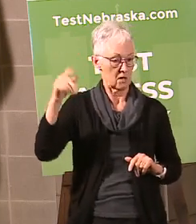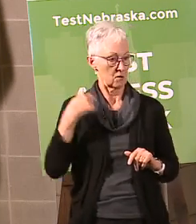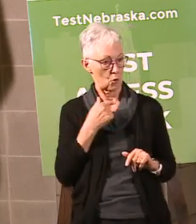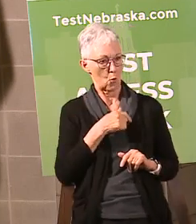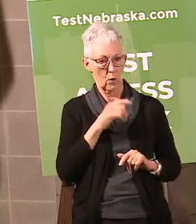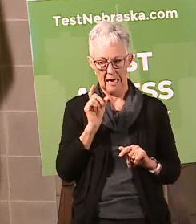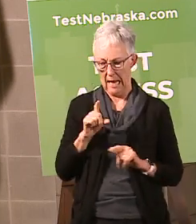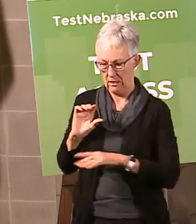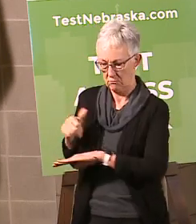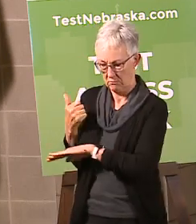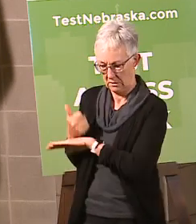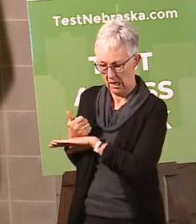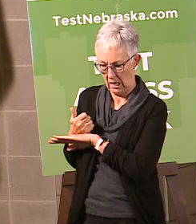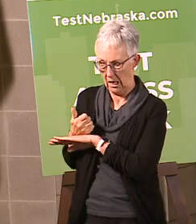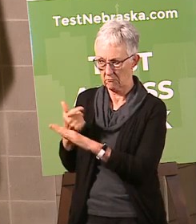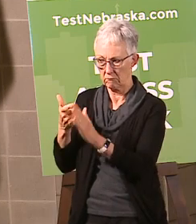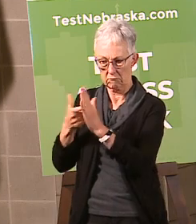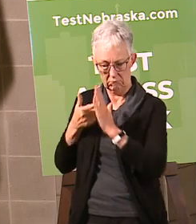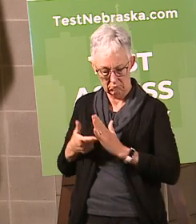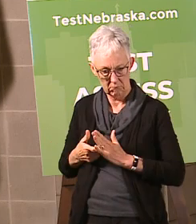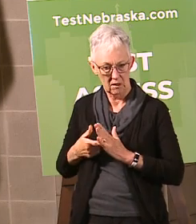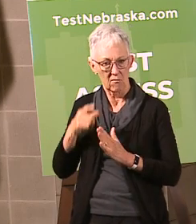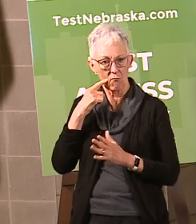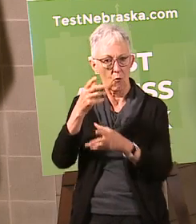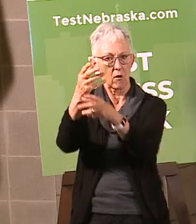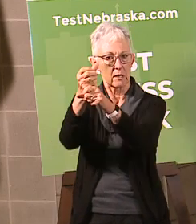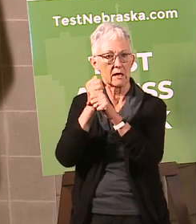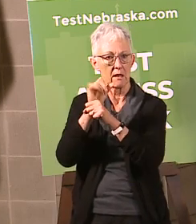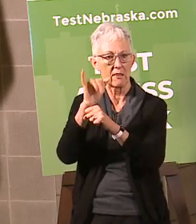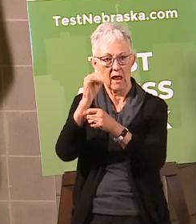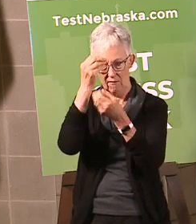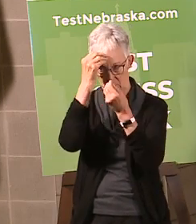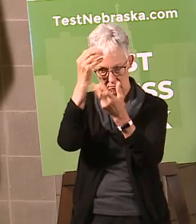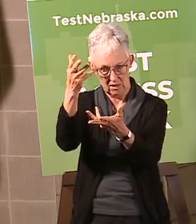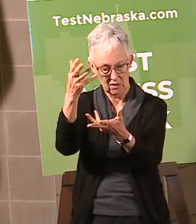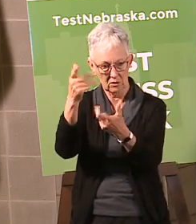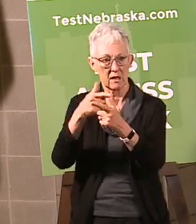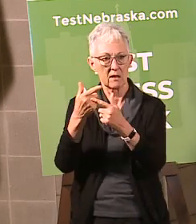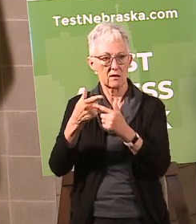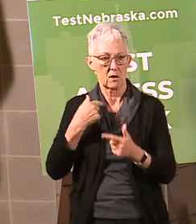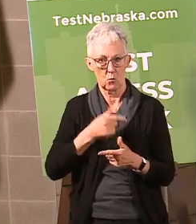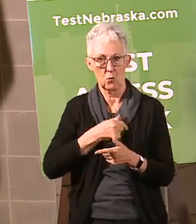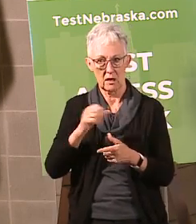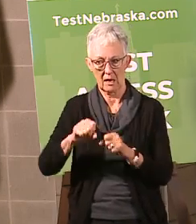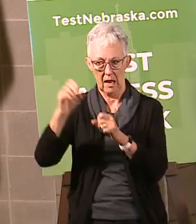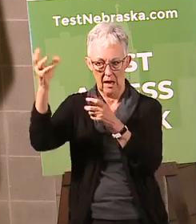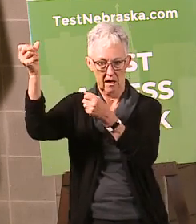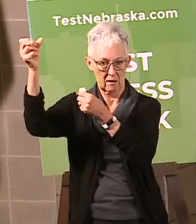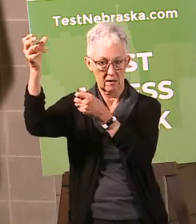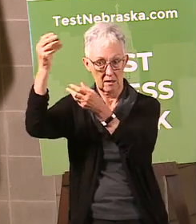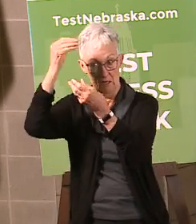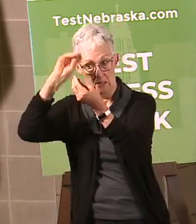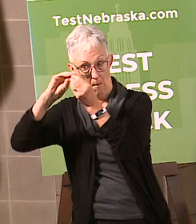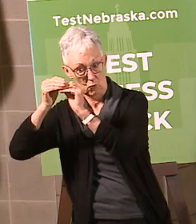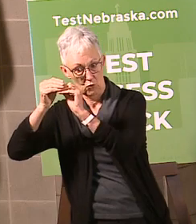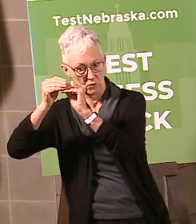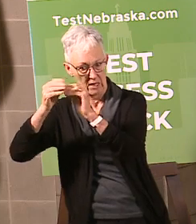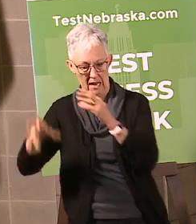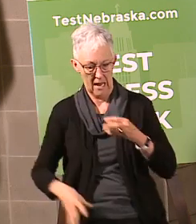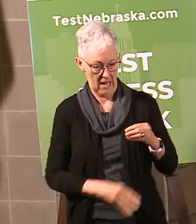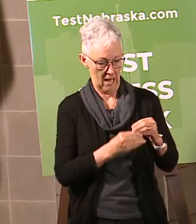data and integrate it into our data stream here at Nebraska that then could be shared not only with our public health officials, but with the ones in